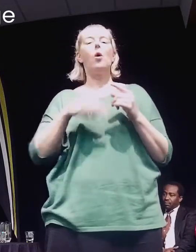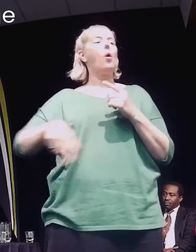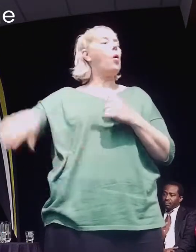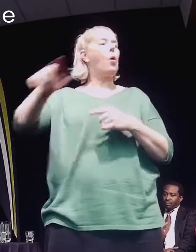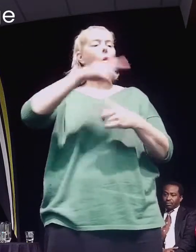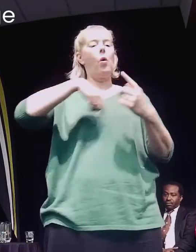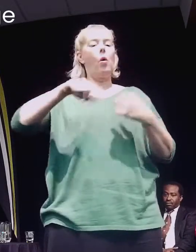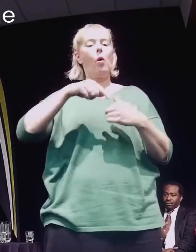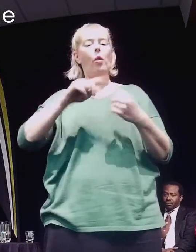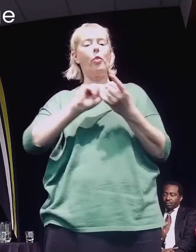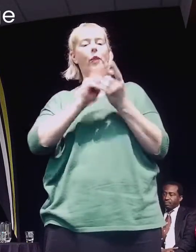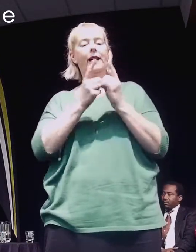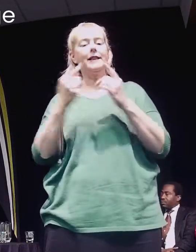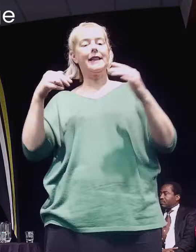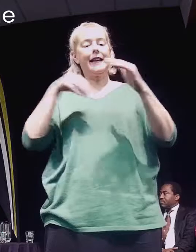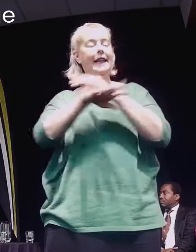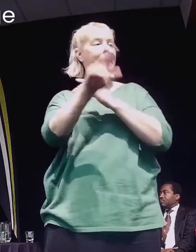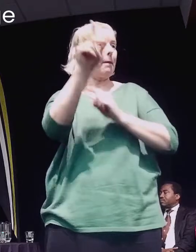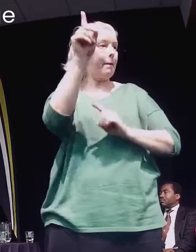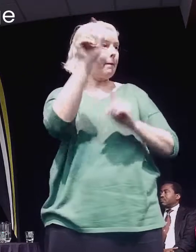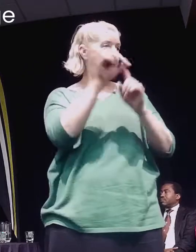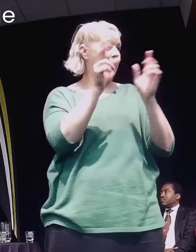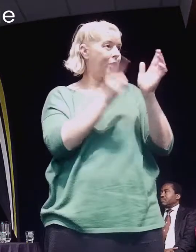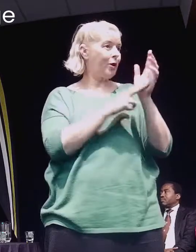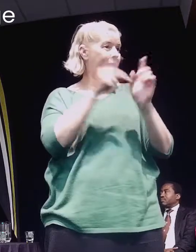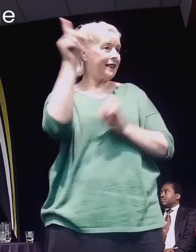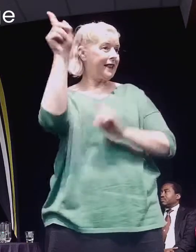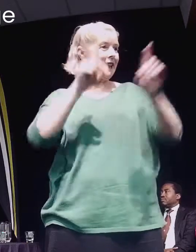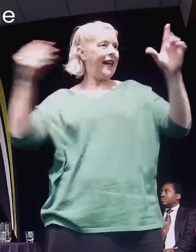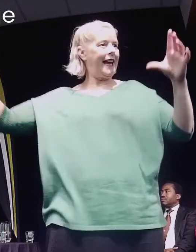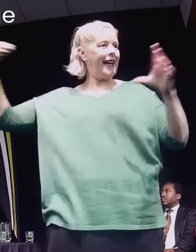materials coming into our city.